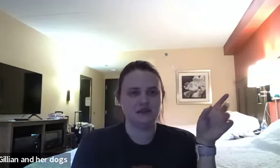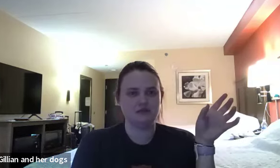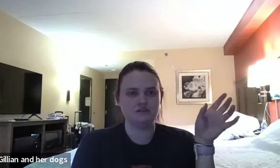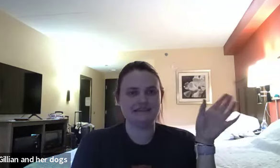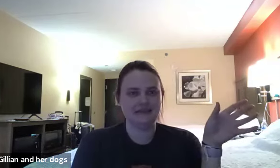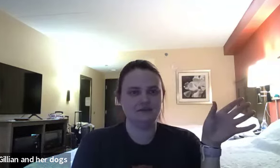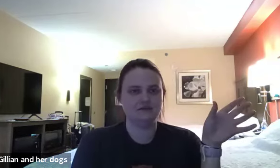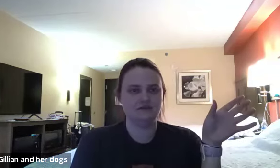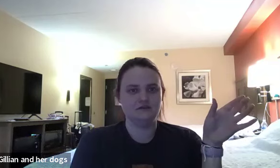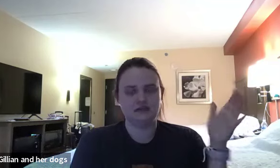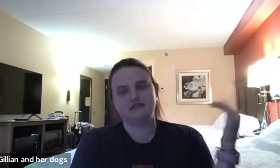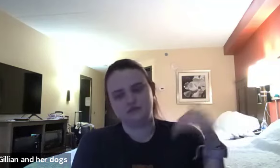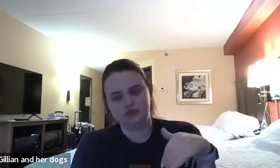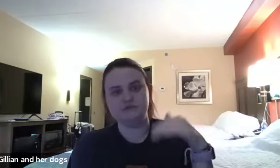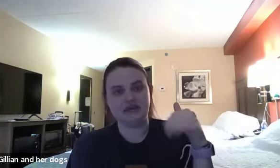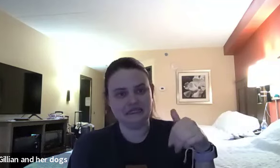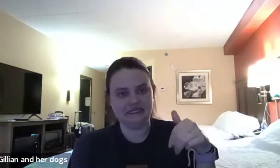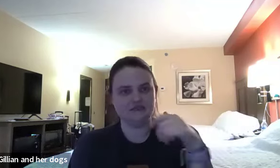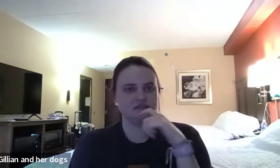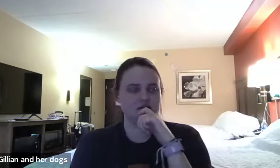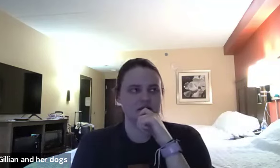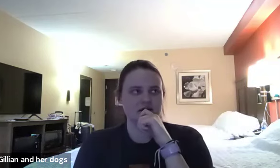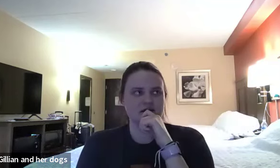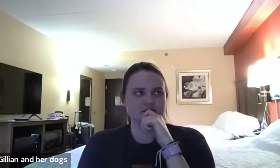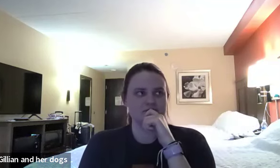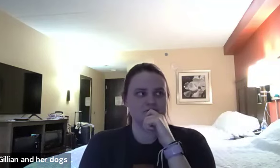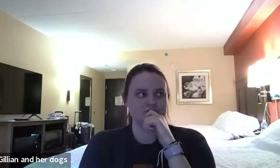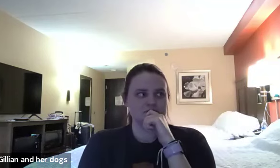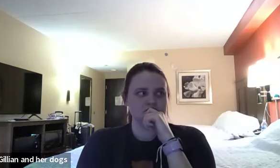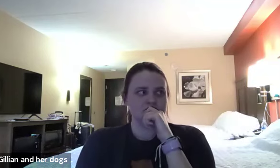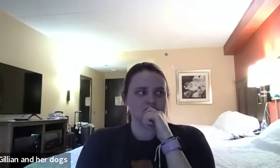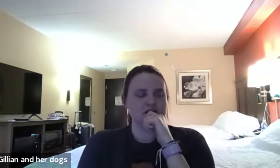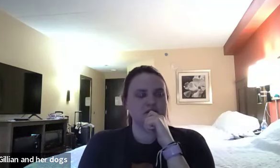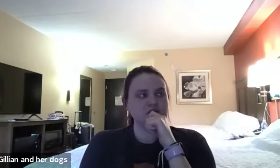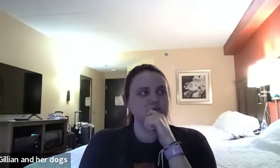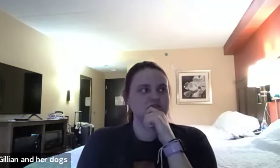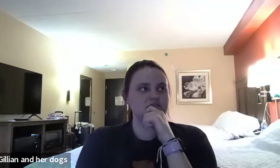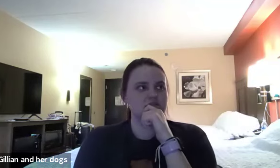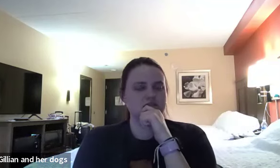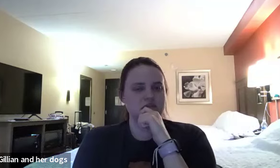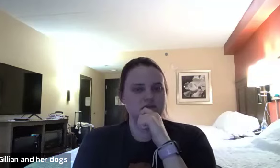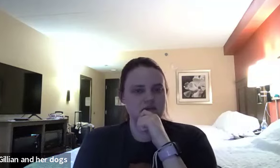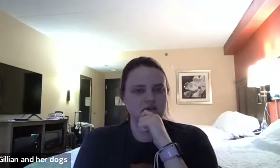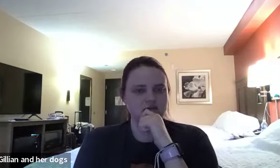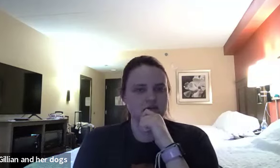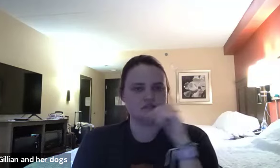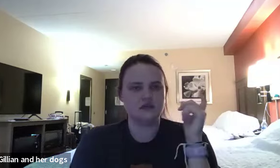I was late, like I went to bed late. Um, but I think you would still do the same signing of it because